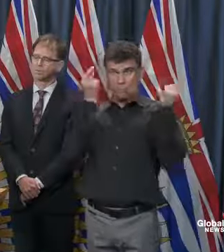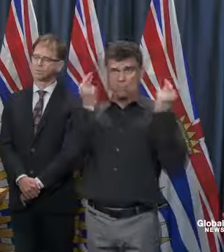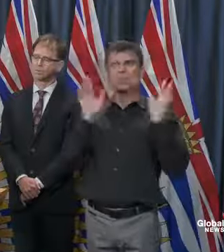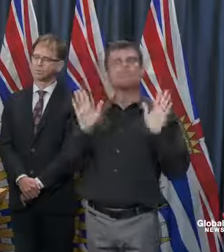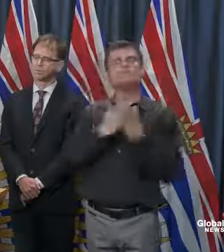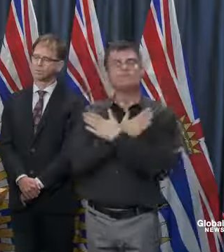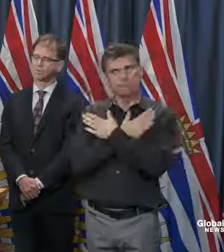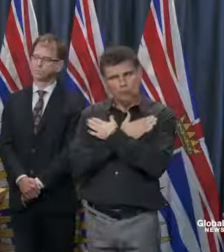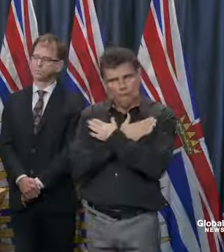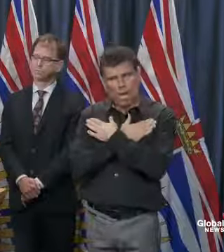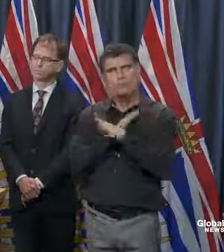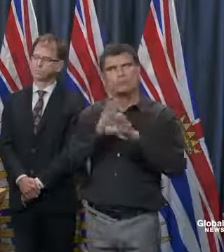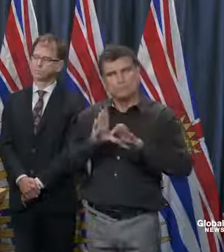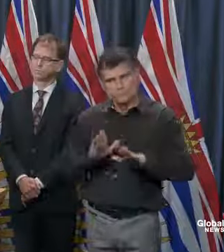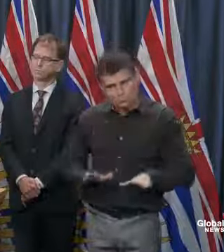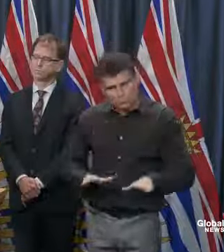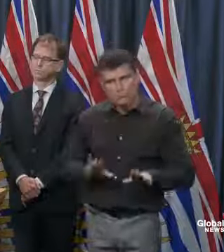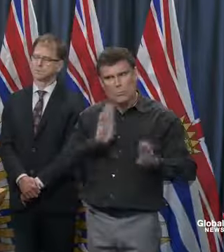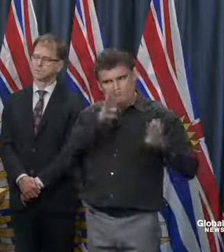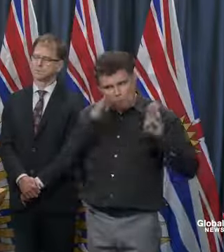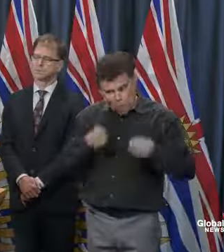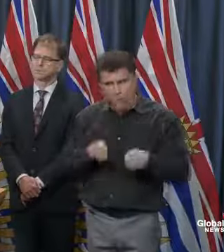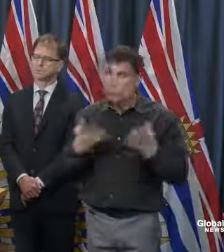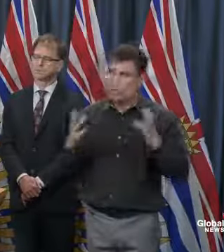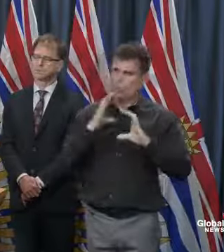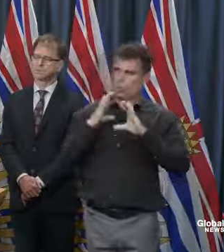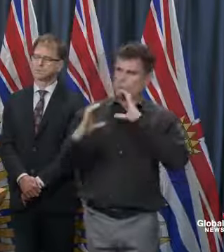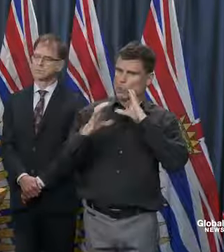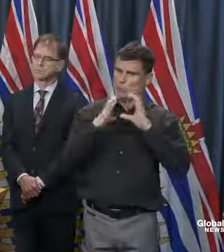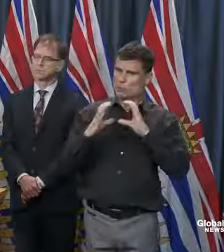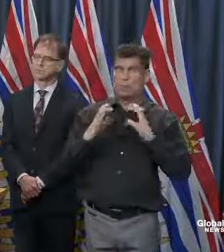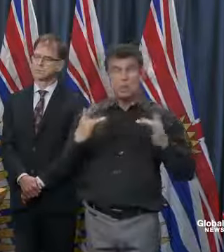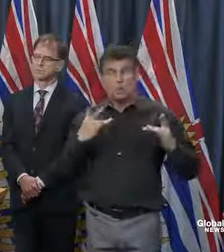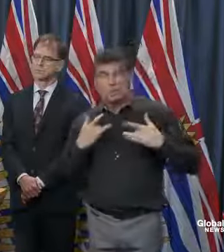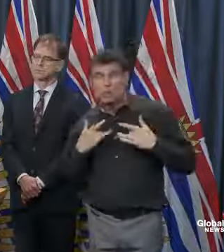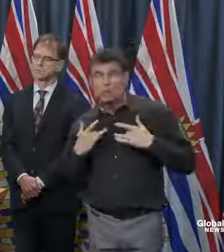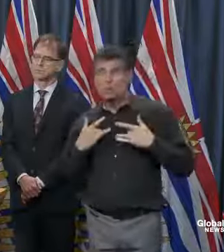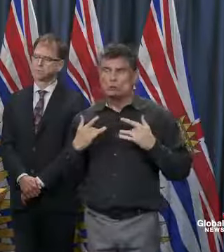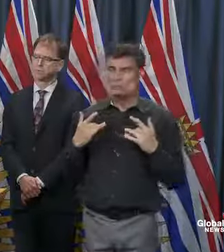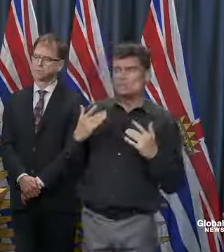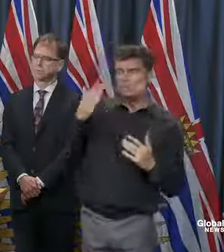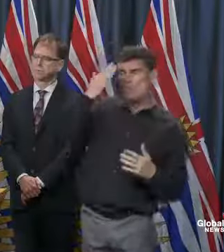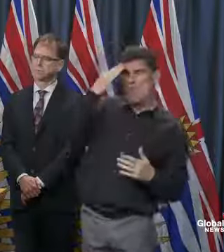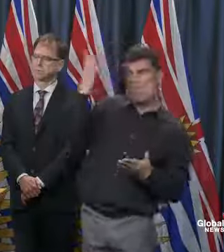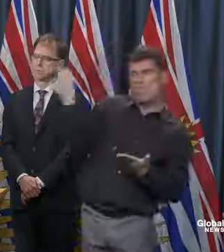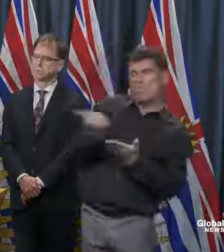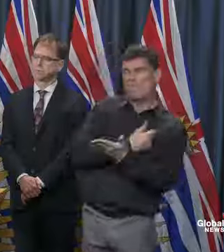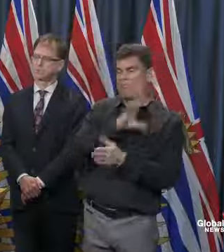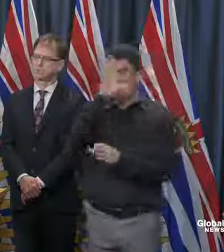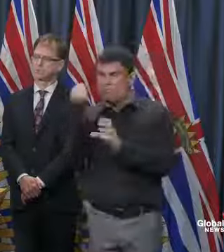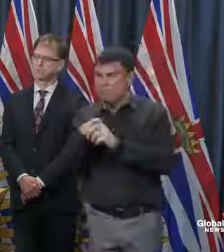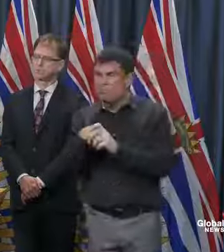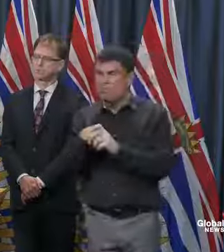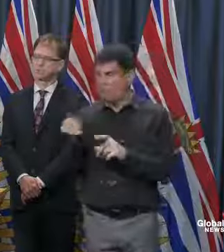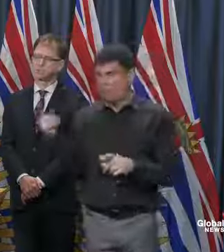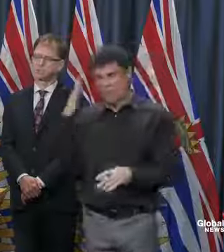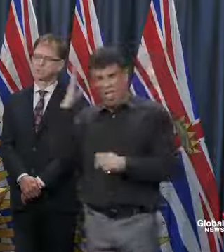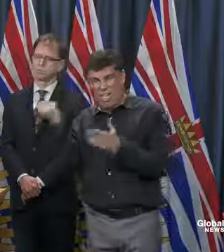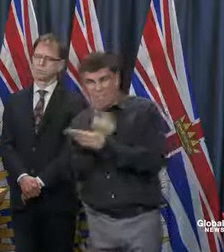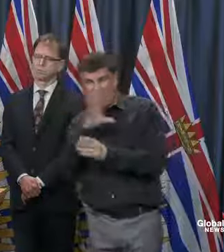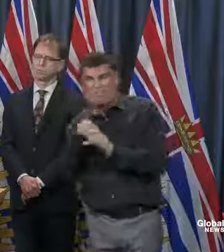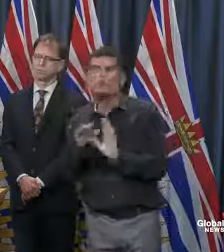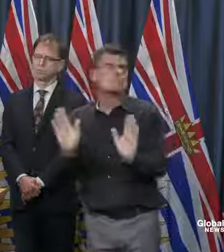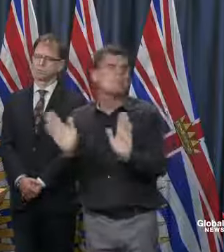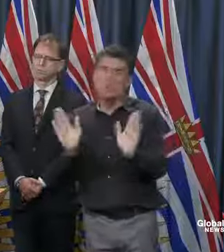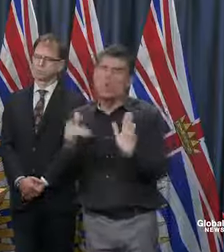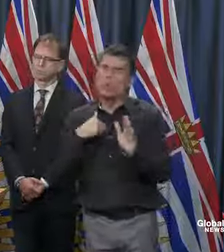a concerning situation, and we don't know everything about what's going to happen. But we can talk with each other, we can stay connected, whether